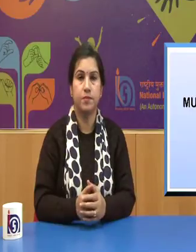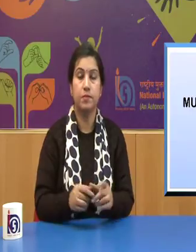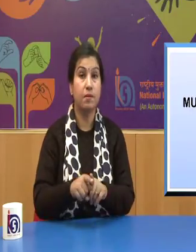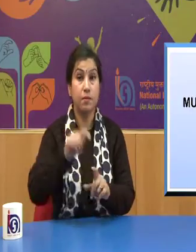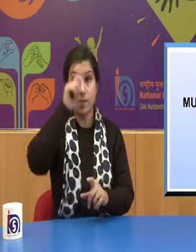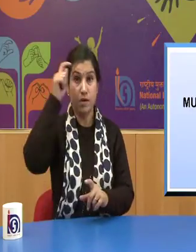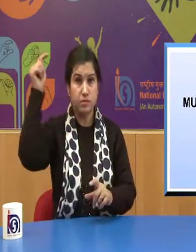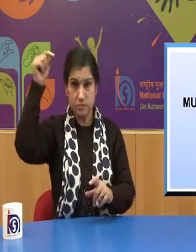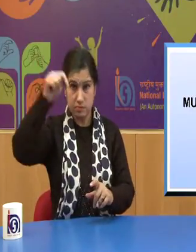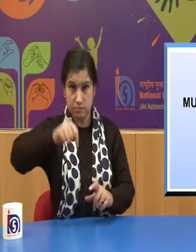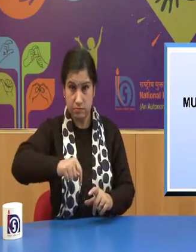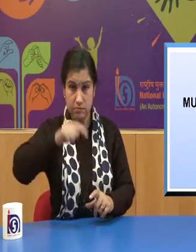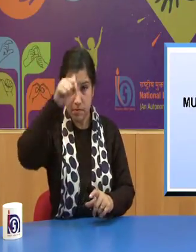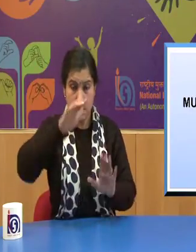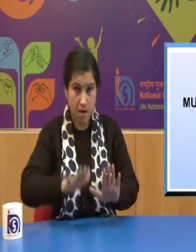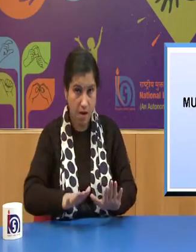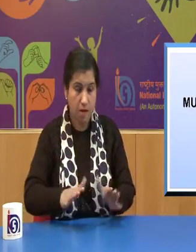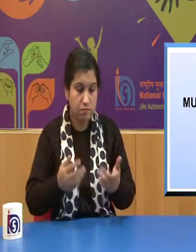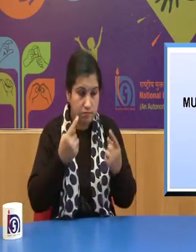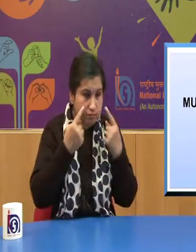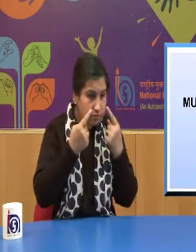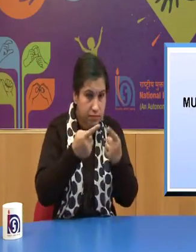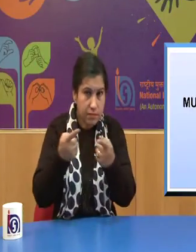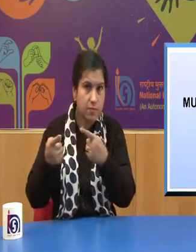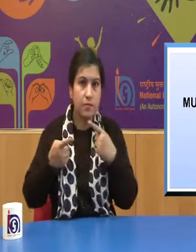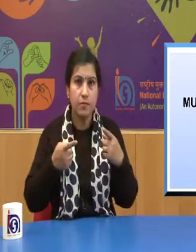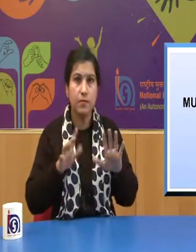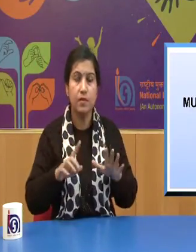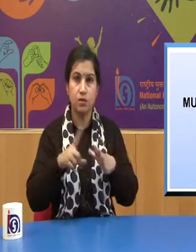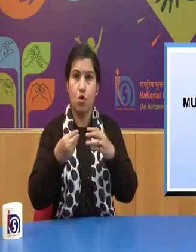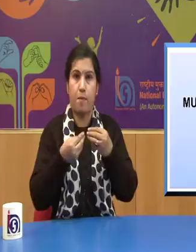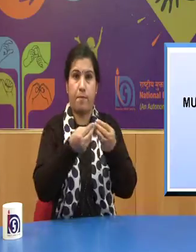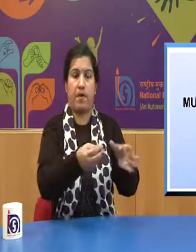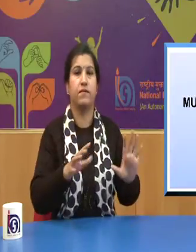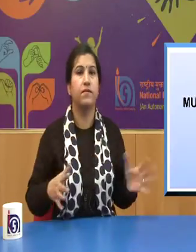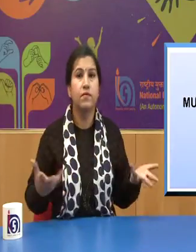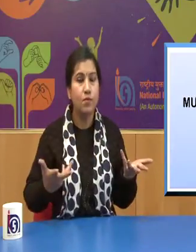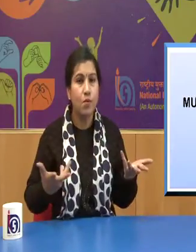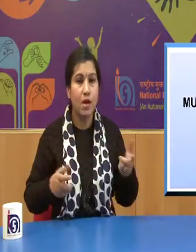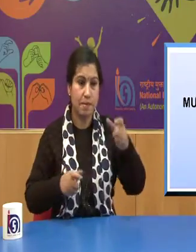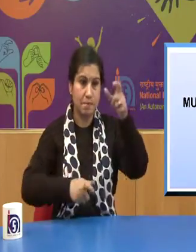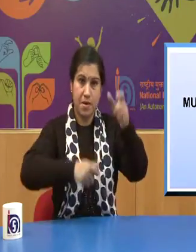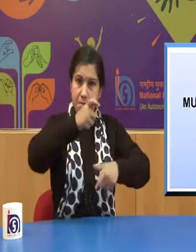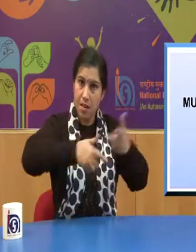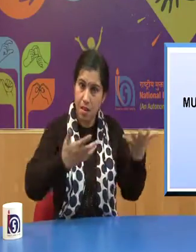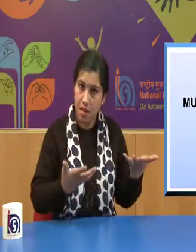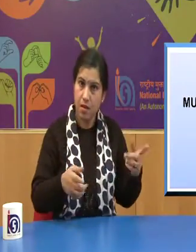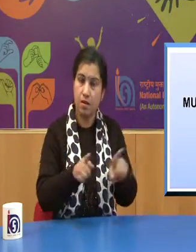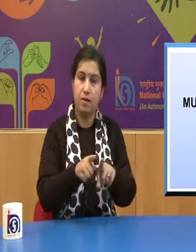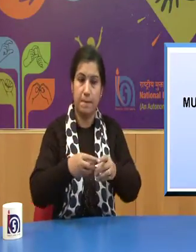When the British came to India, they gave this job to the contractors and